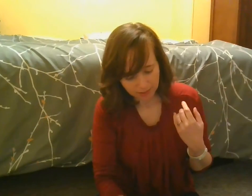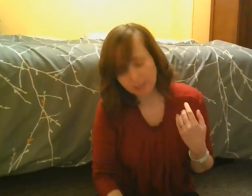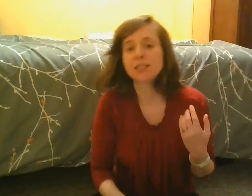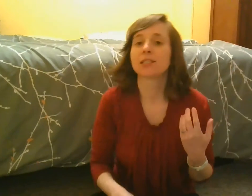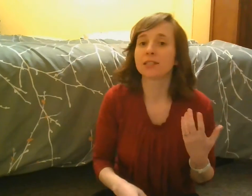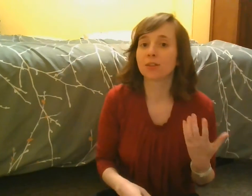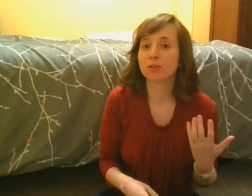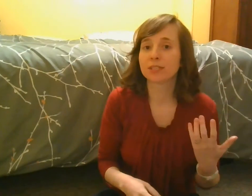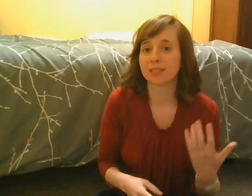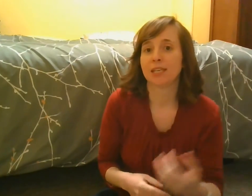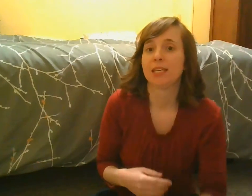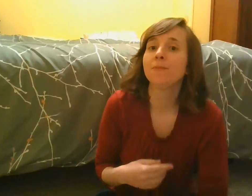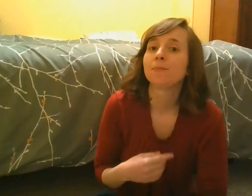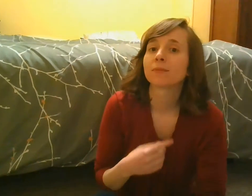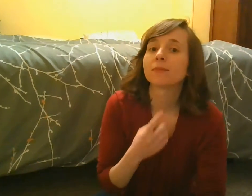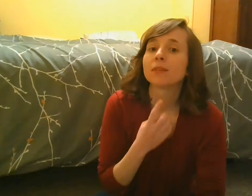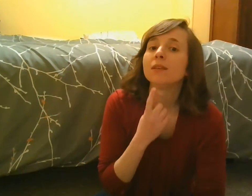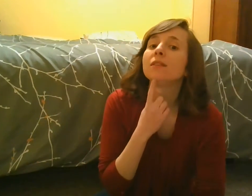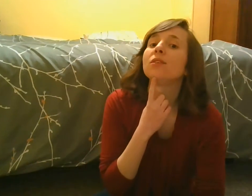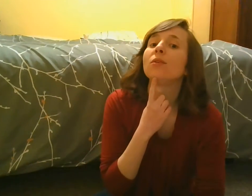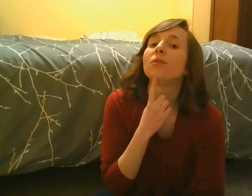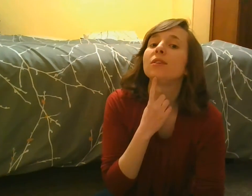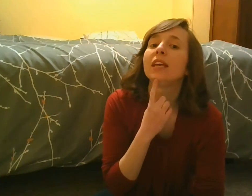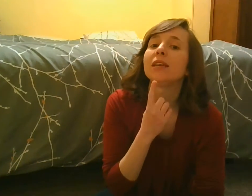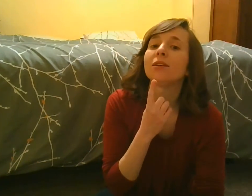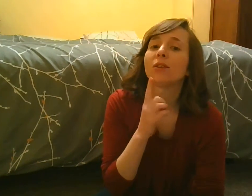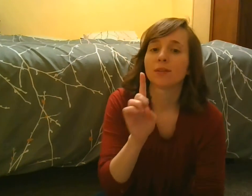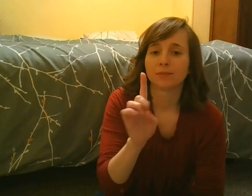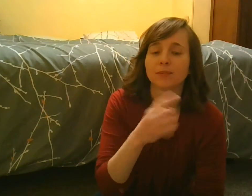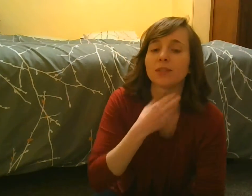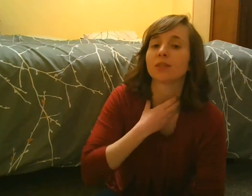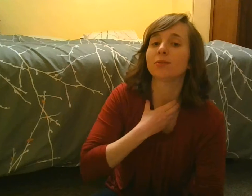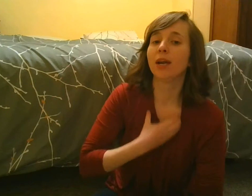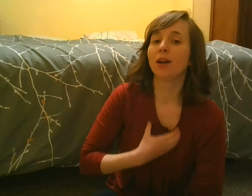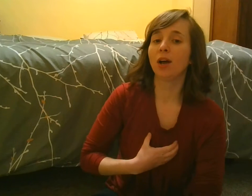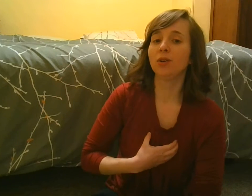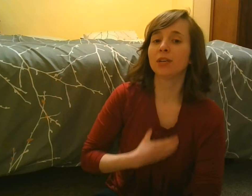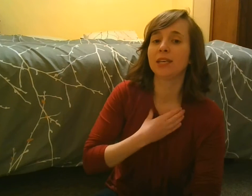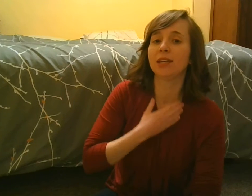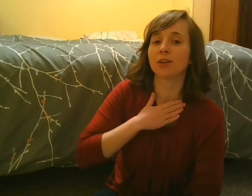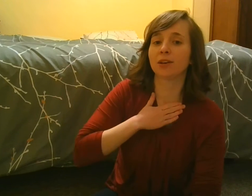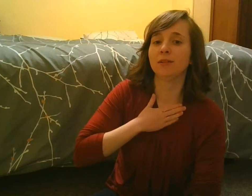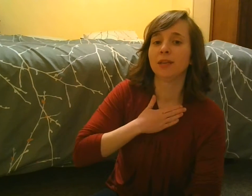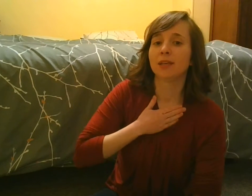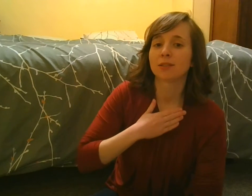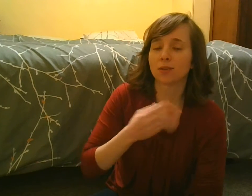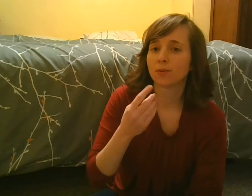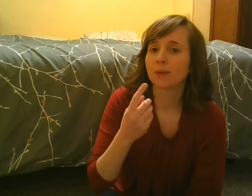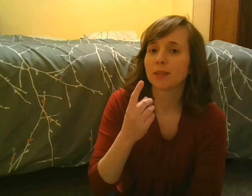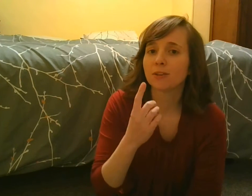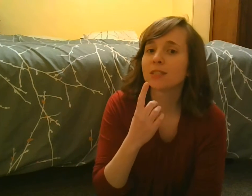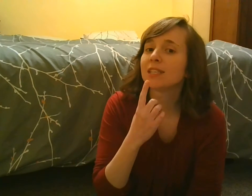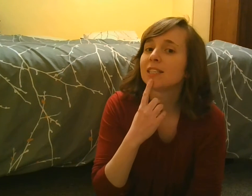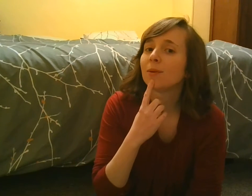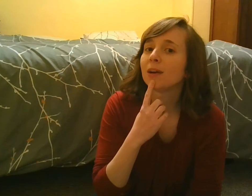Next is thirsty. So you take we had hunger here. So, but thirsty is it's